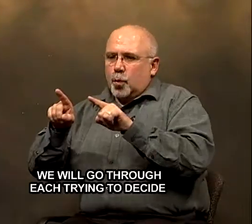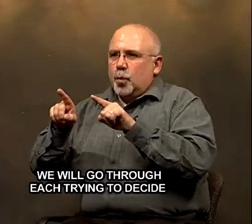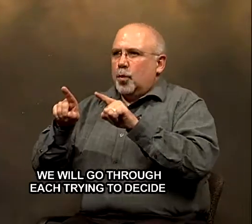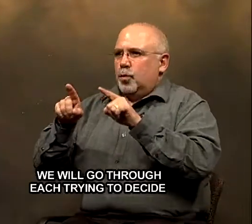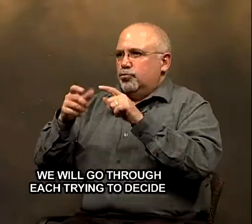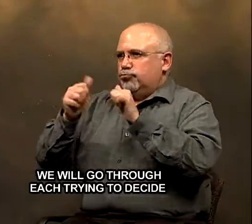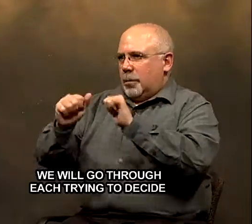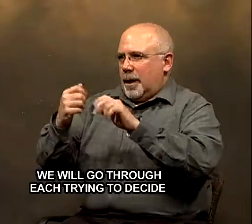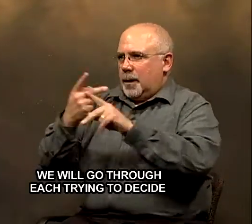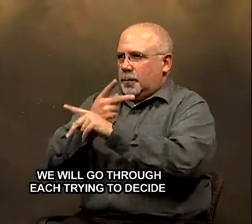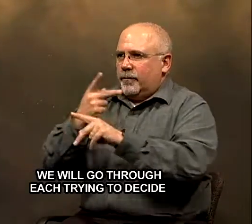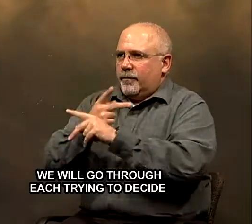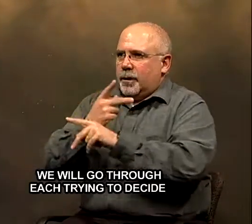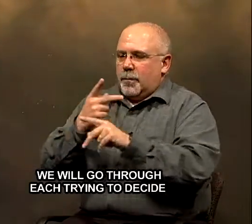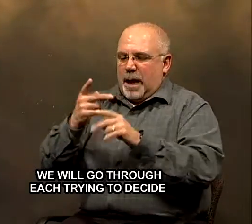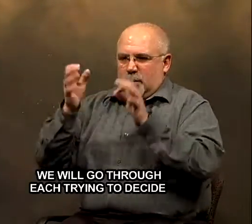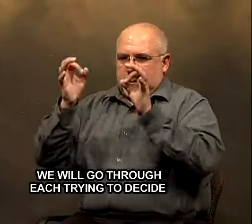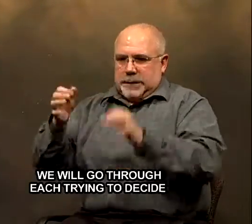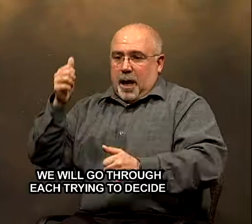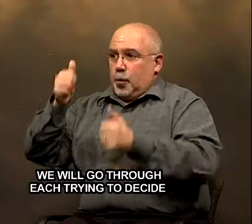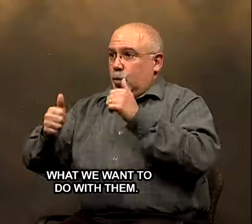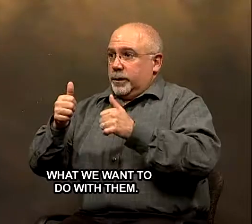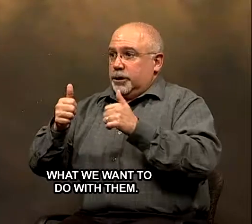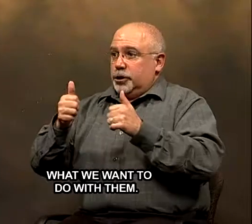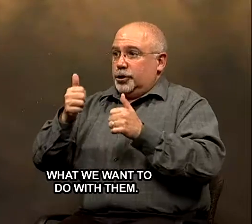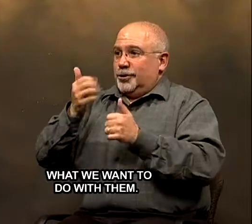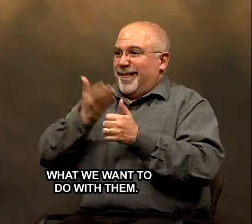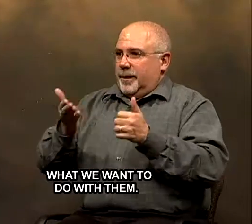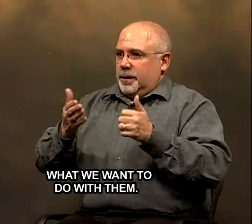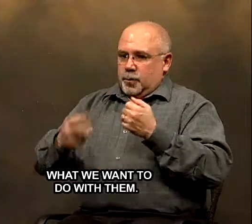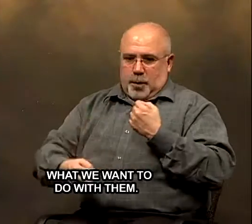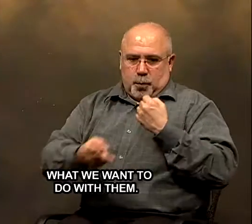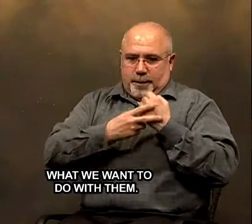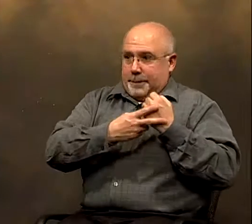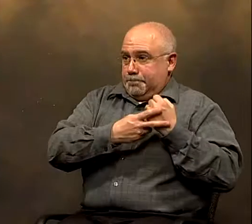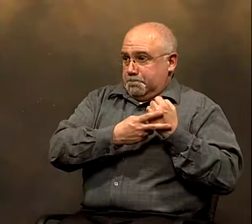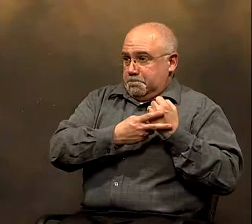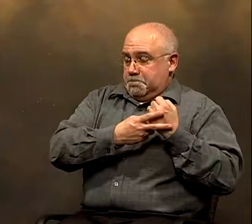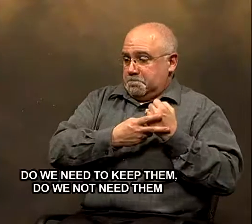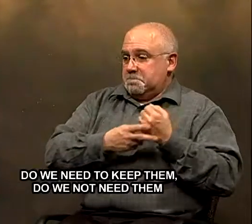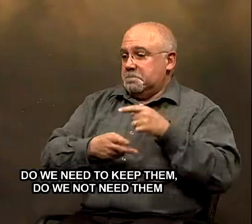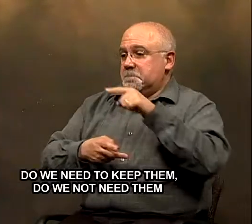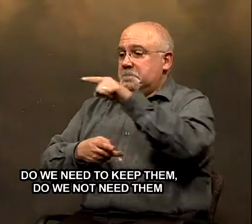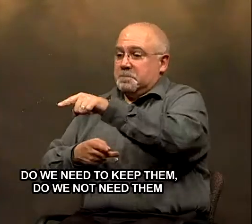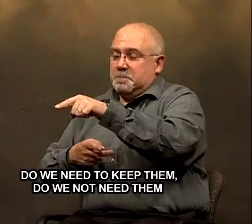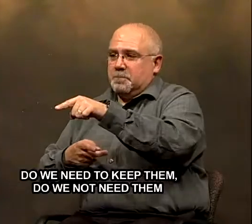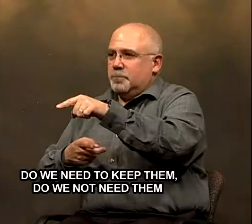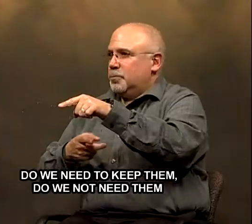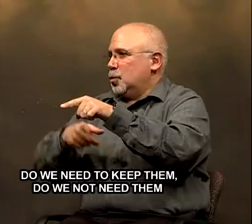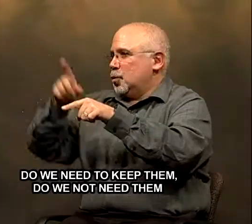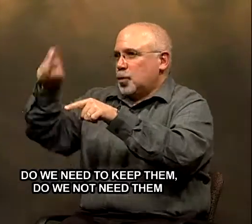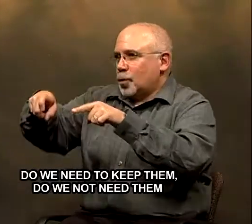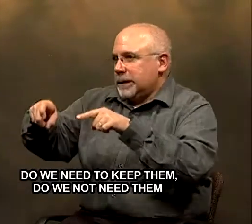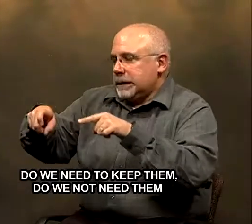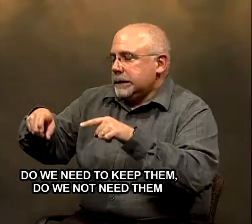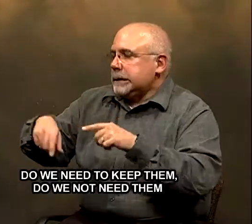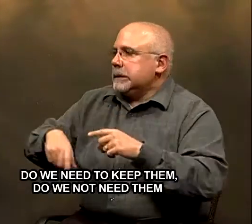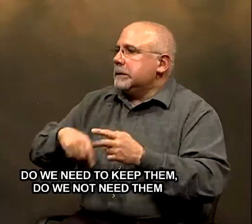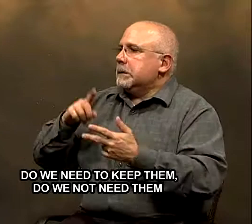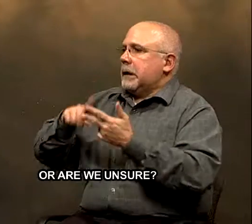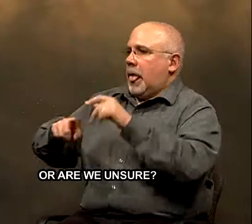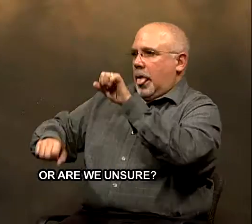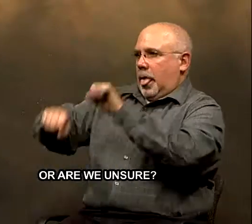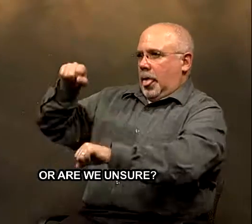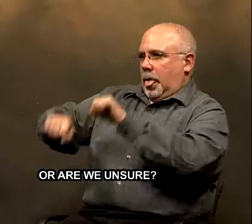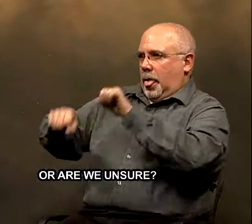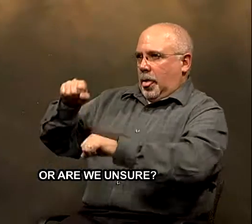We will go through each trying to decide what we want to do with them. Do we need to keep them? Do we not need